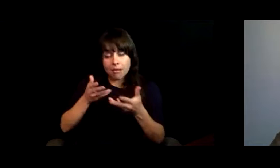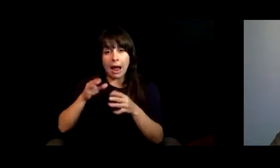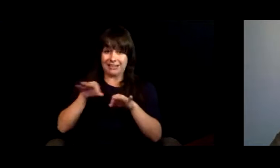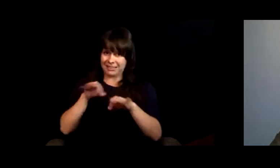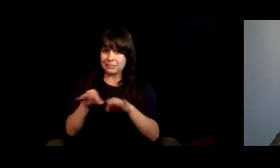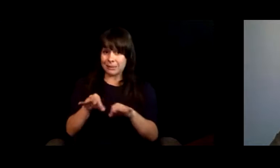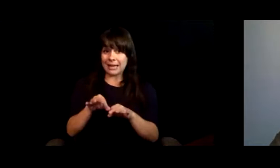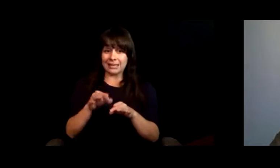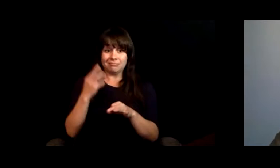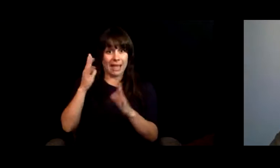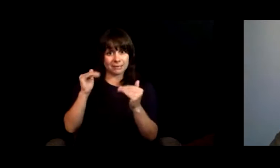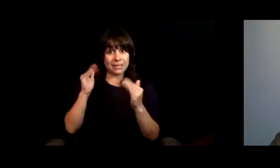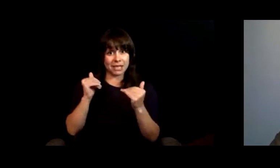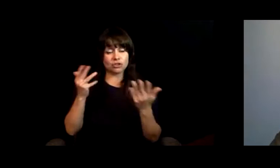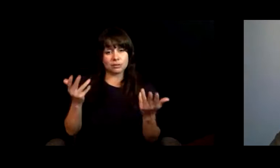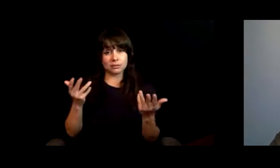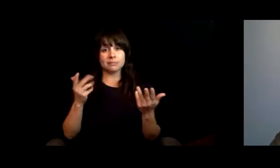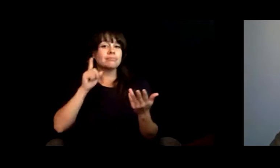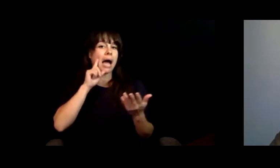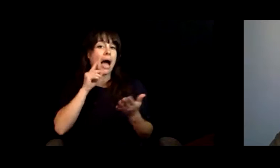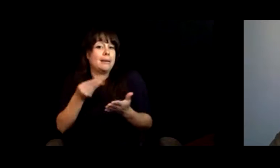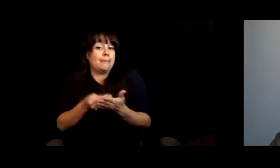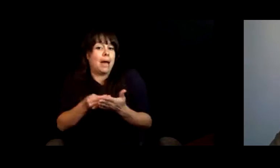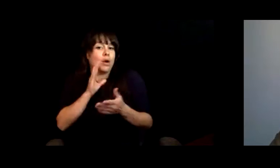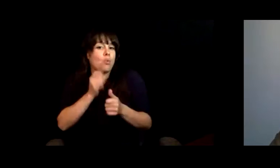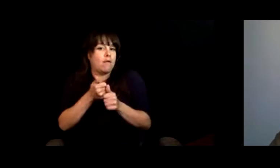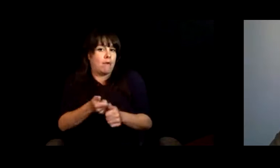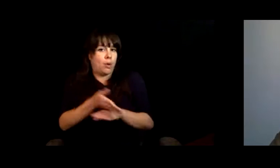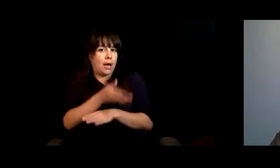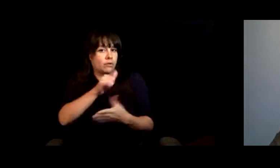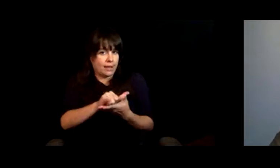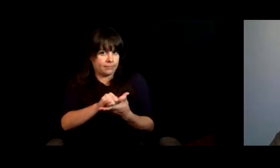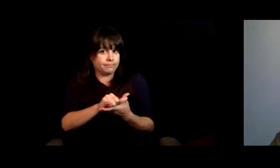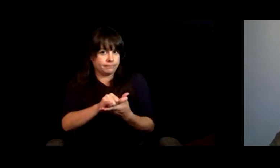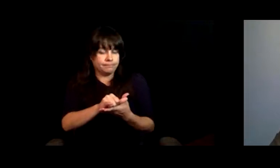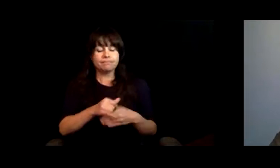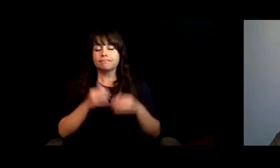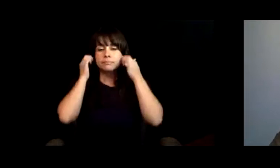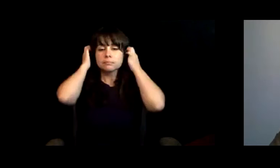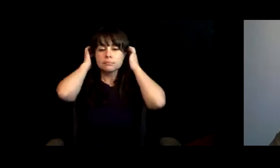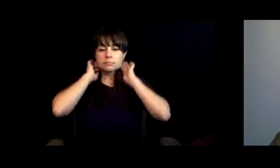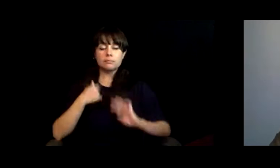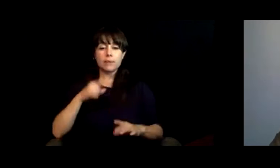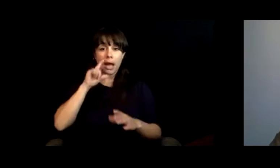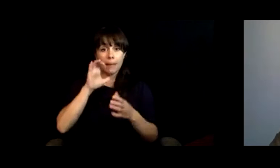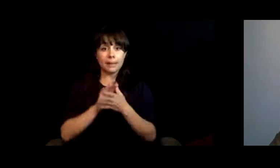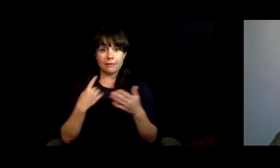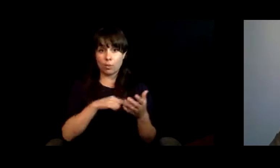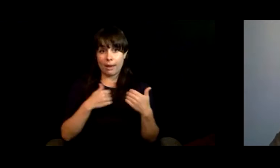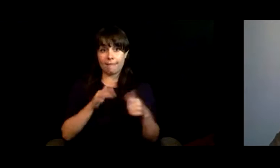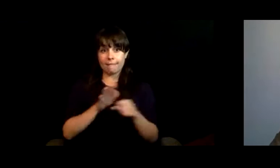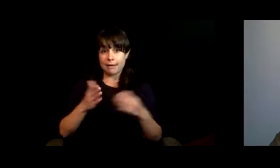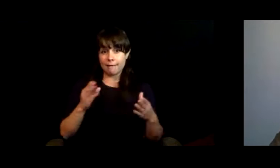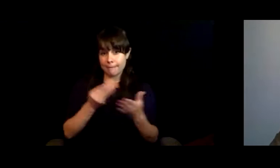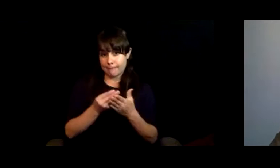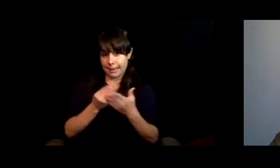expected of them. And I think the wages will follow after that. And I truly believe that there is enough money in Virginia to do this,